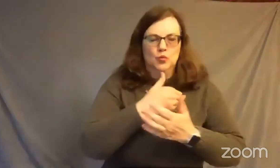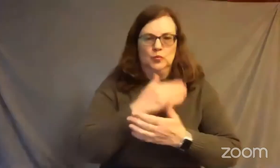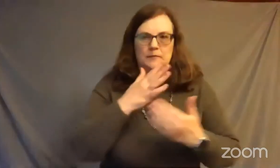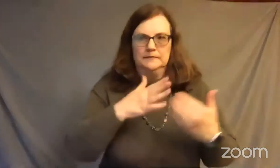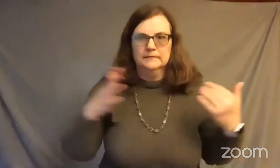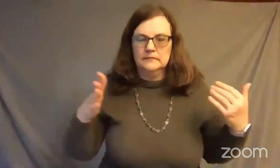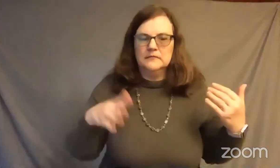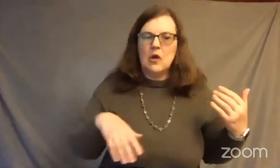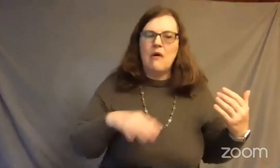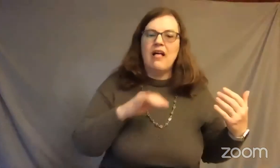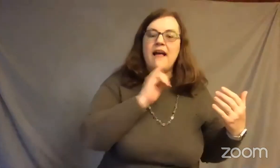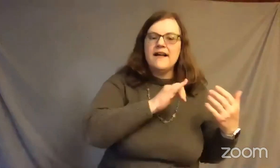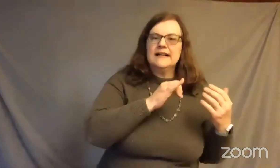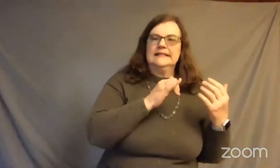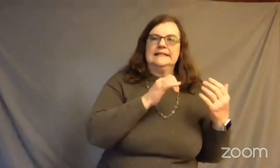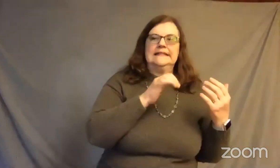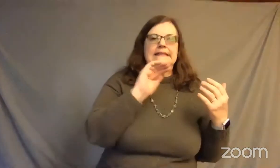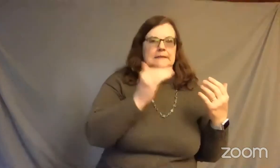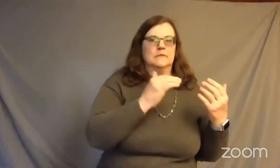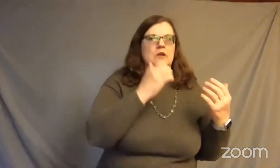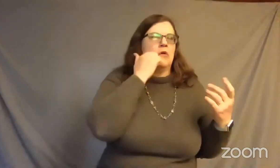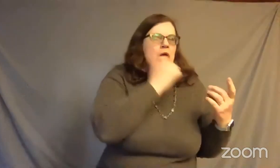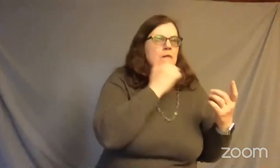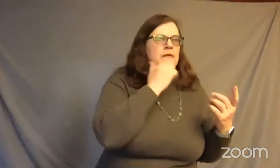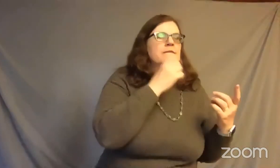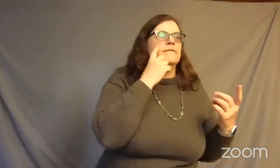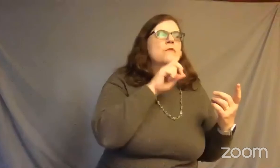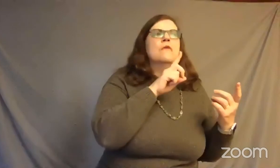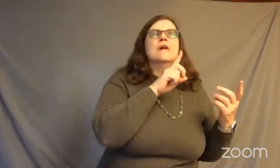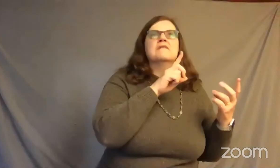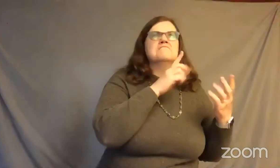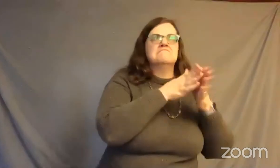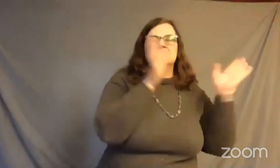information, subsequently followed by new information.